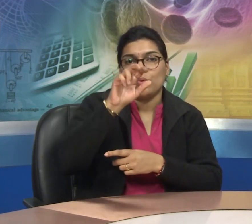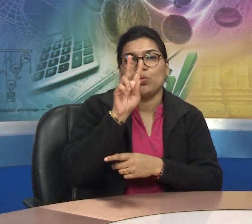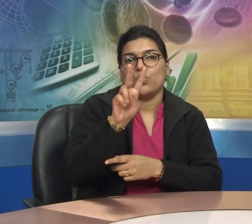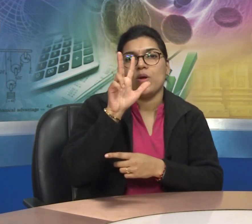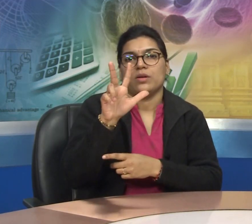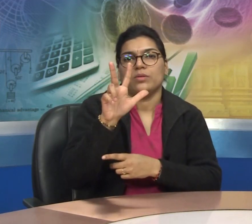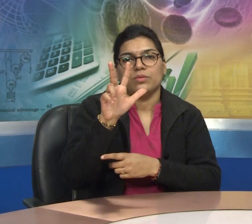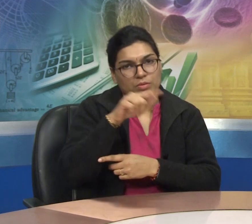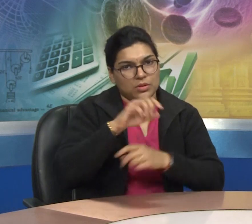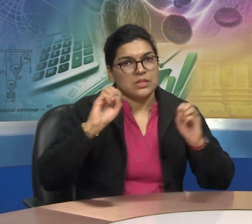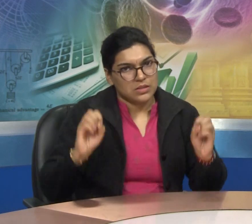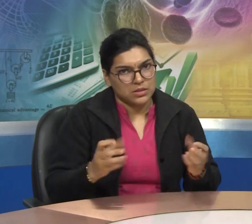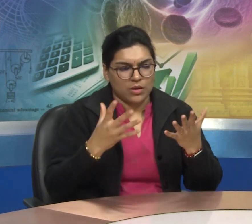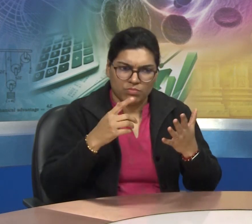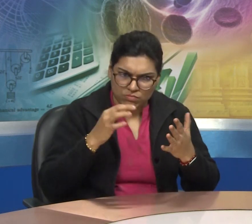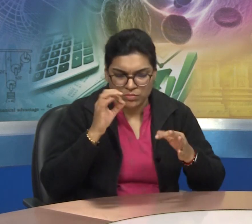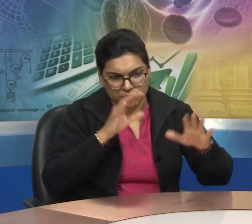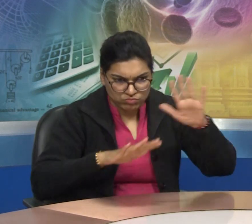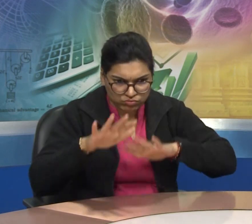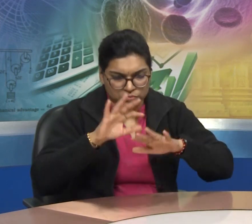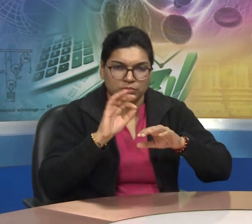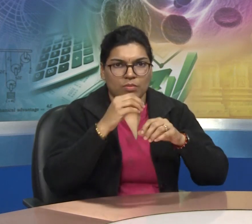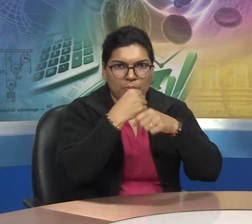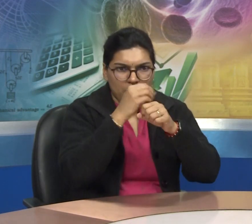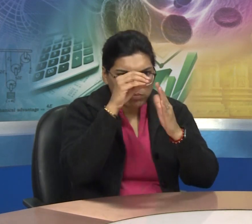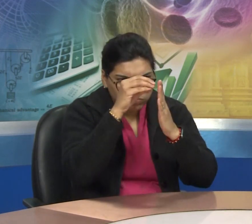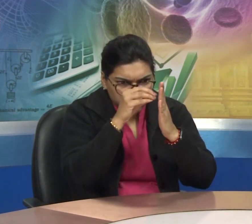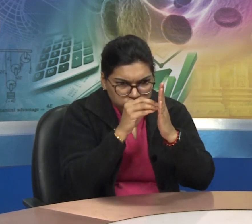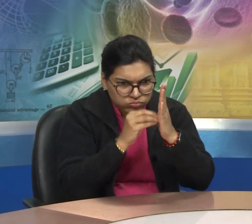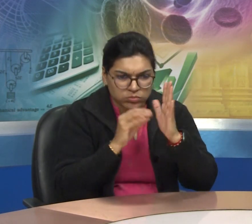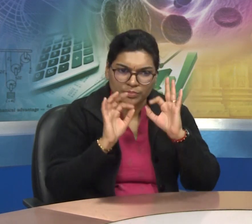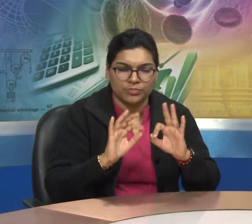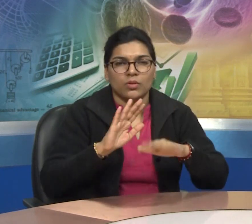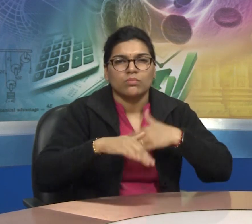and he then published these in his famous book